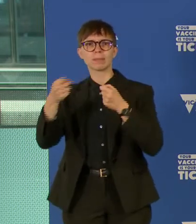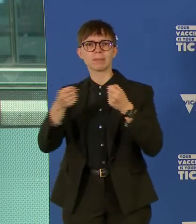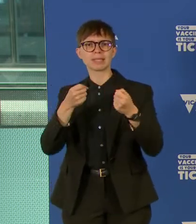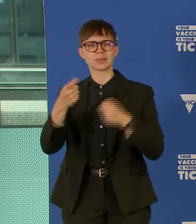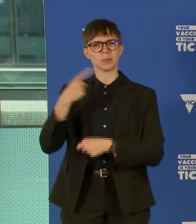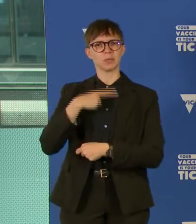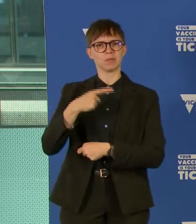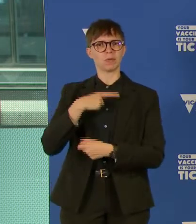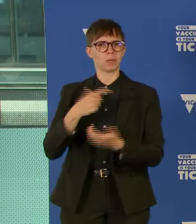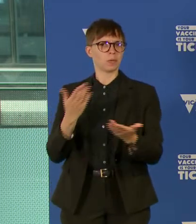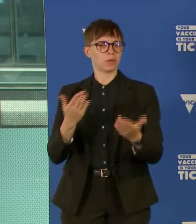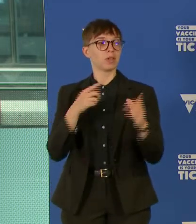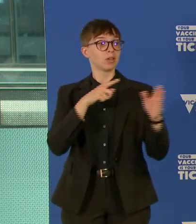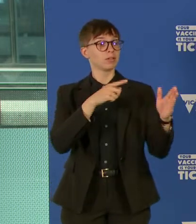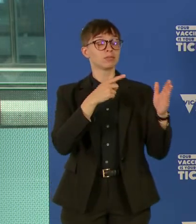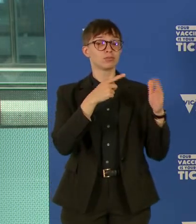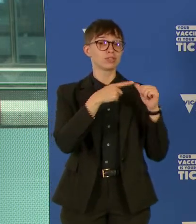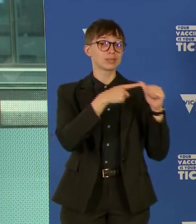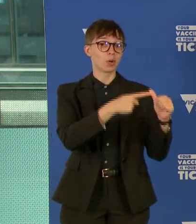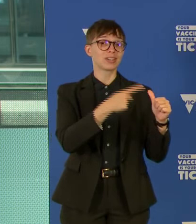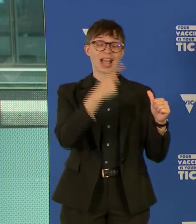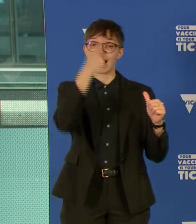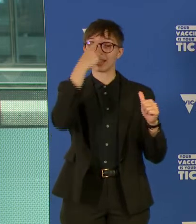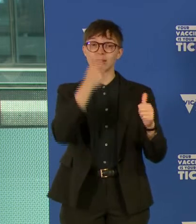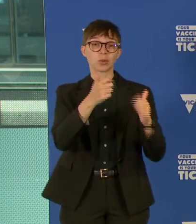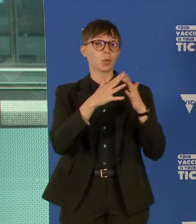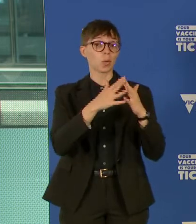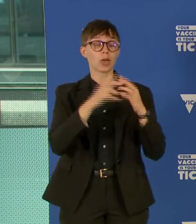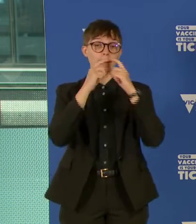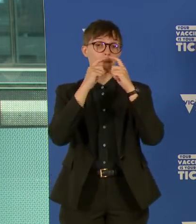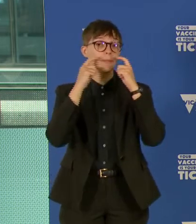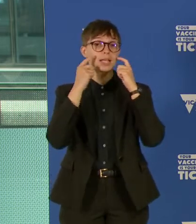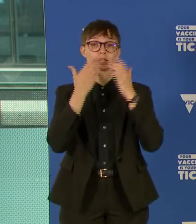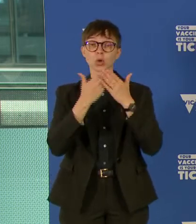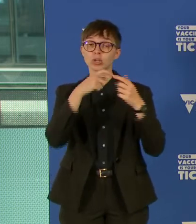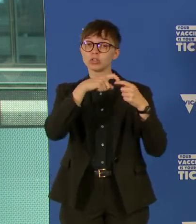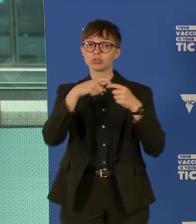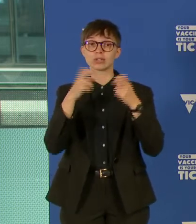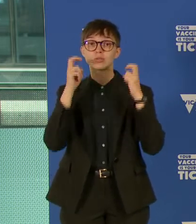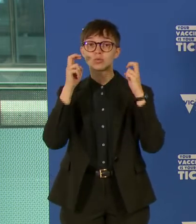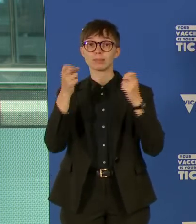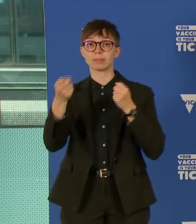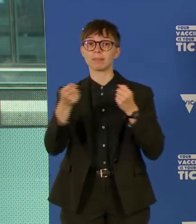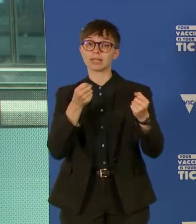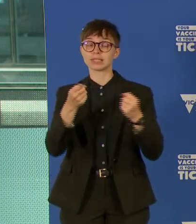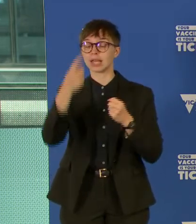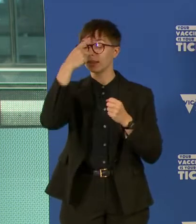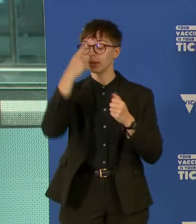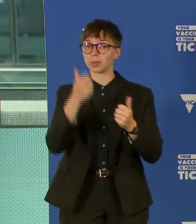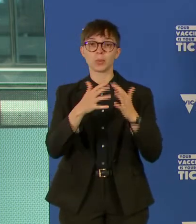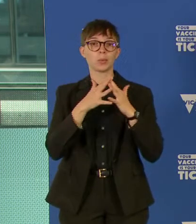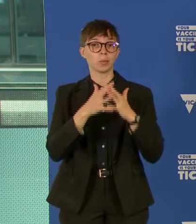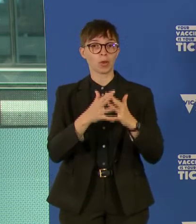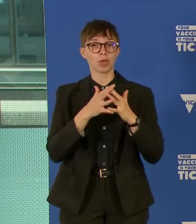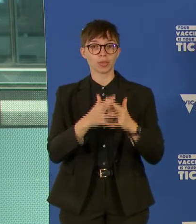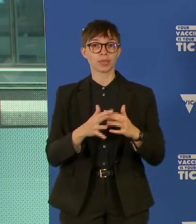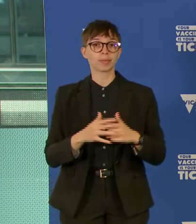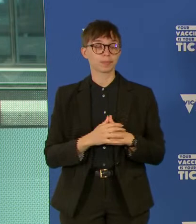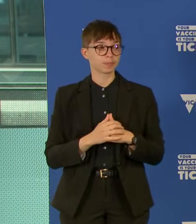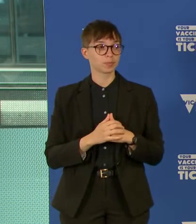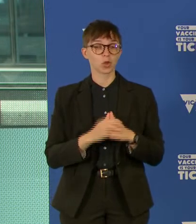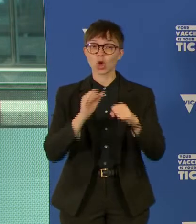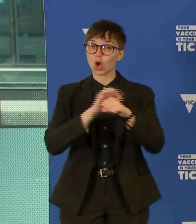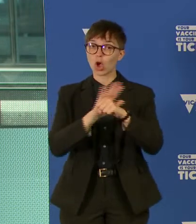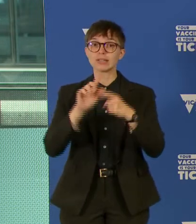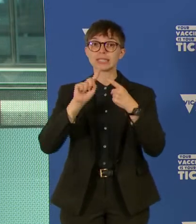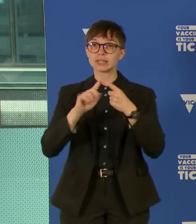can be a model for other people in wearing your mask as well. But I think it's reasonable, but you know, it's not over yet,